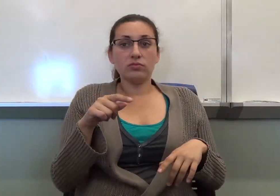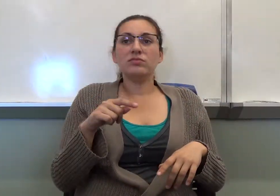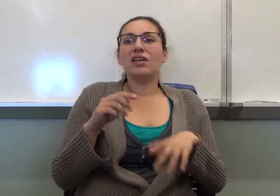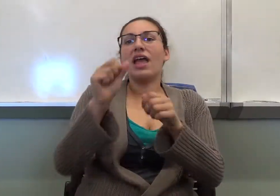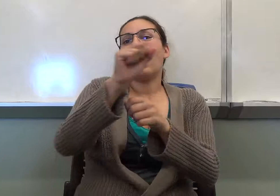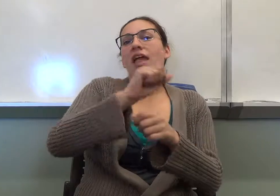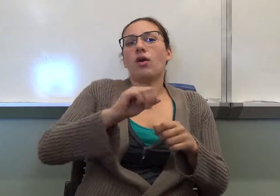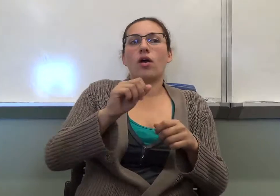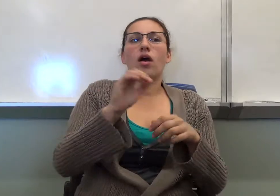measurements.